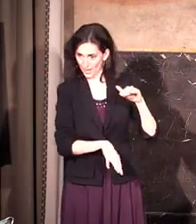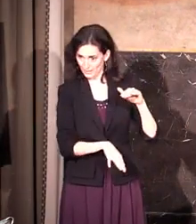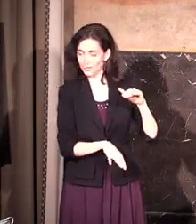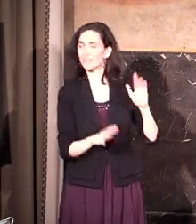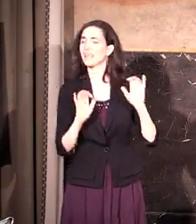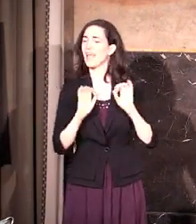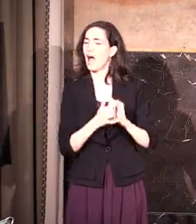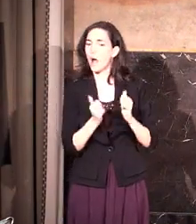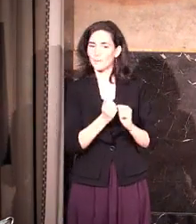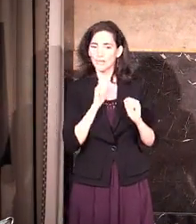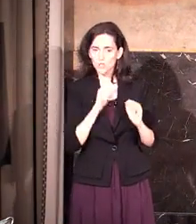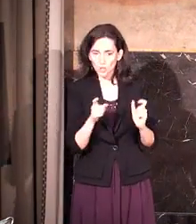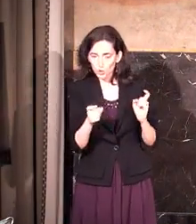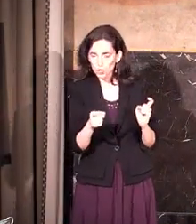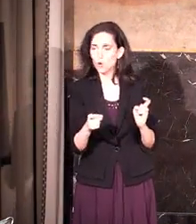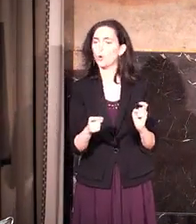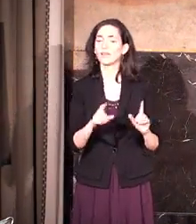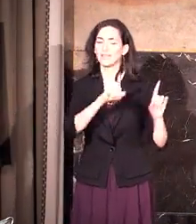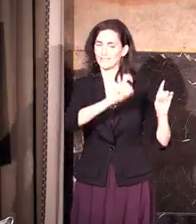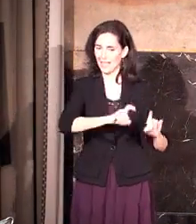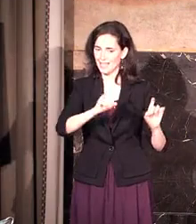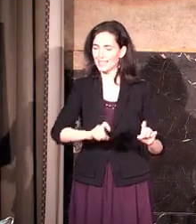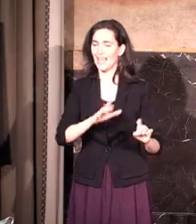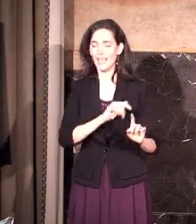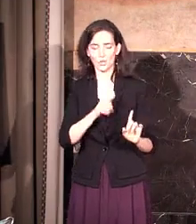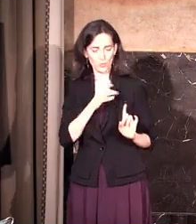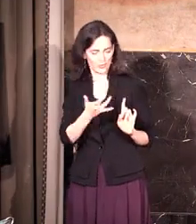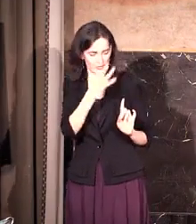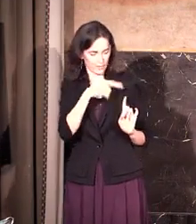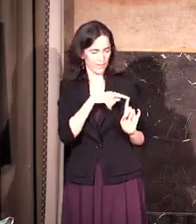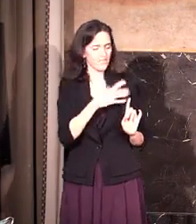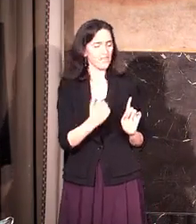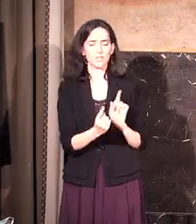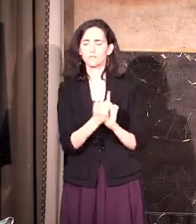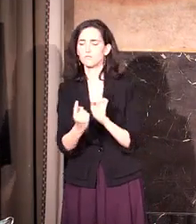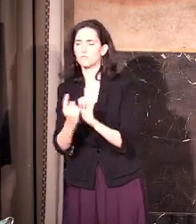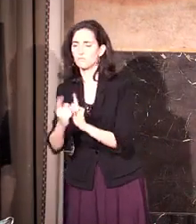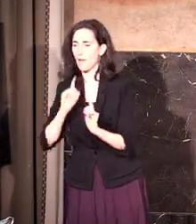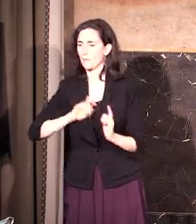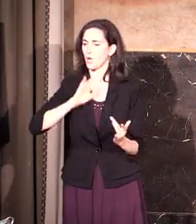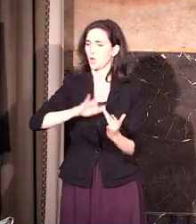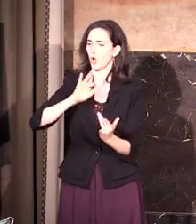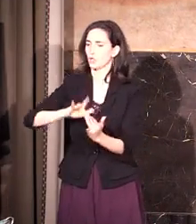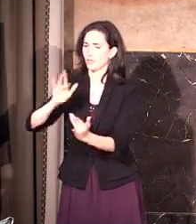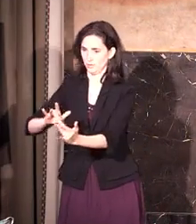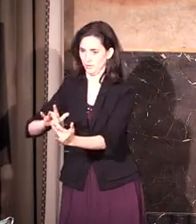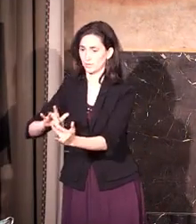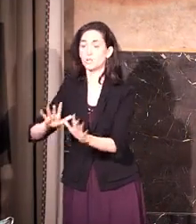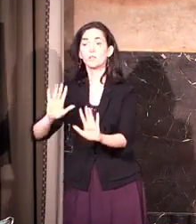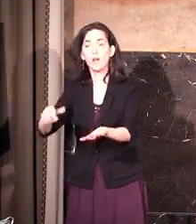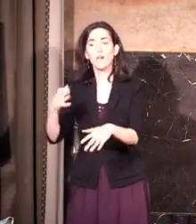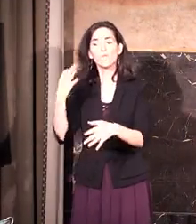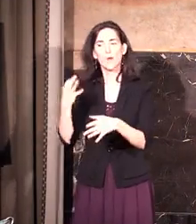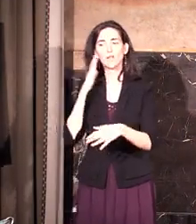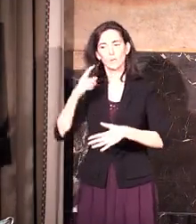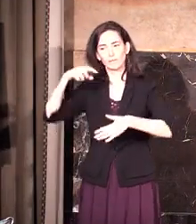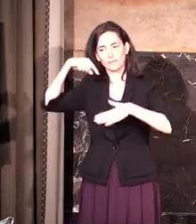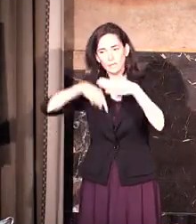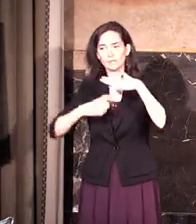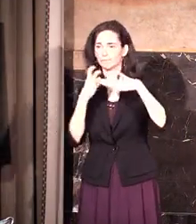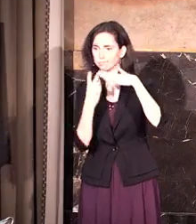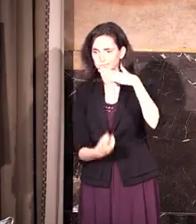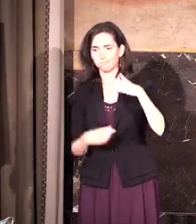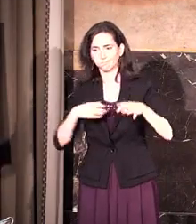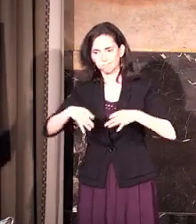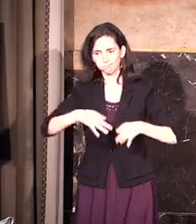and contact tracing. And we're going to get into a really deep dive on this on Friday. As you can see, I don't have Dr. BU with